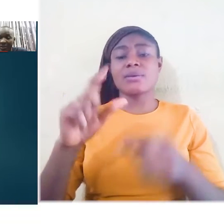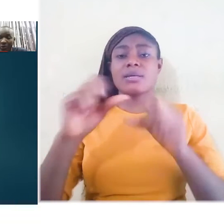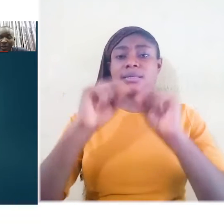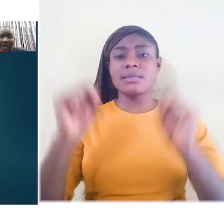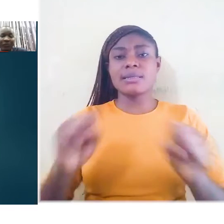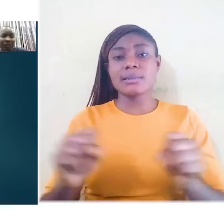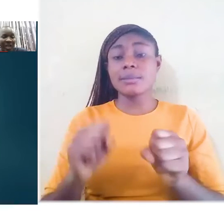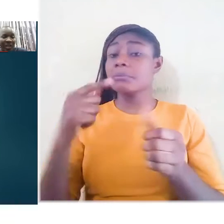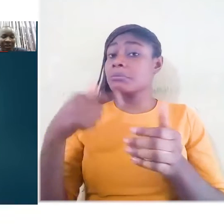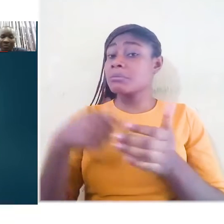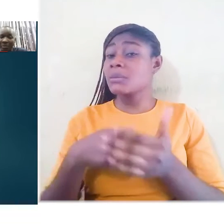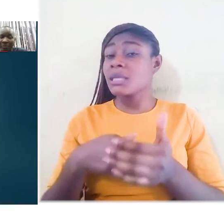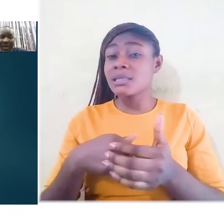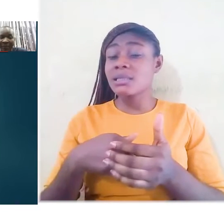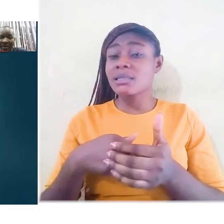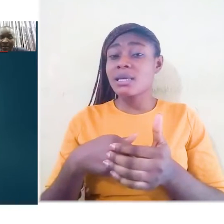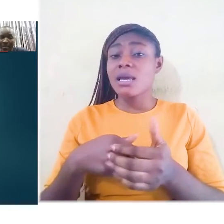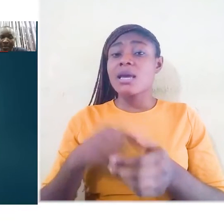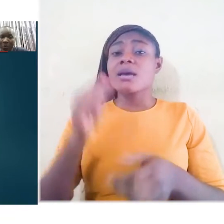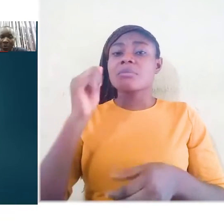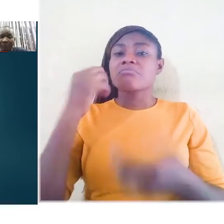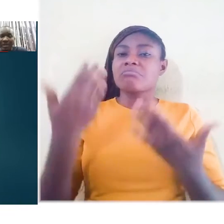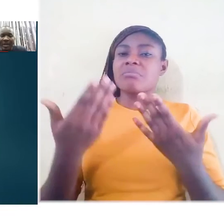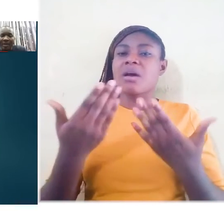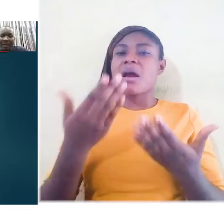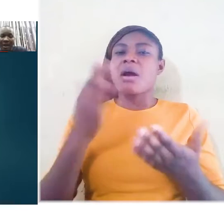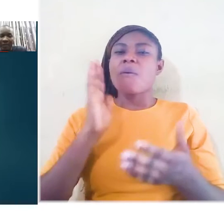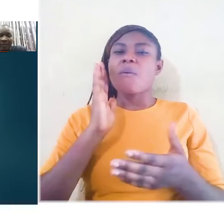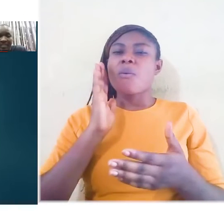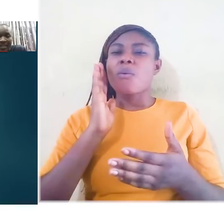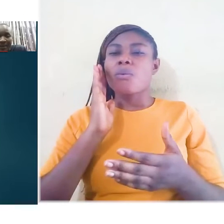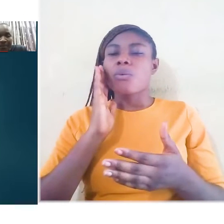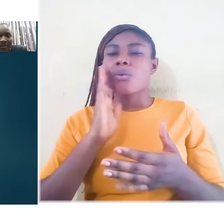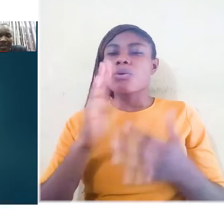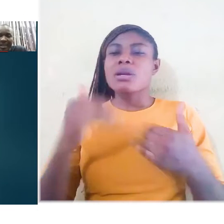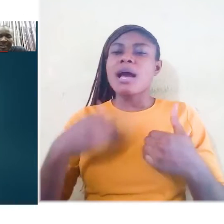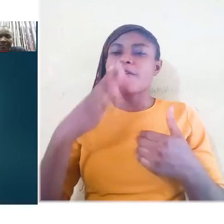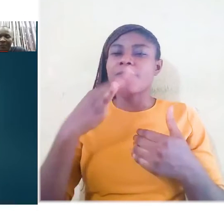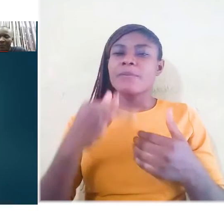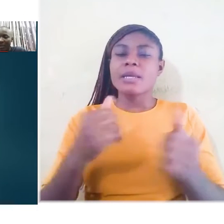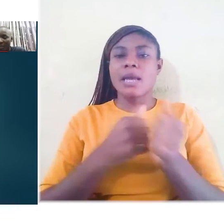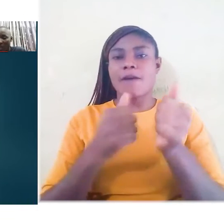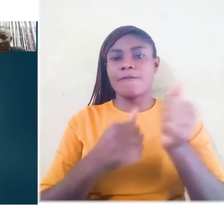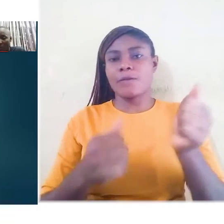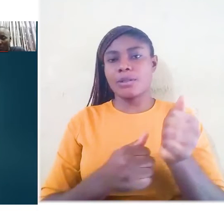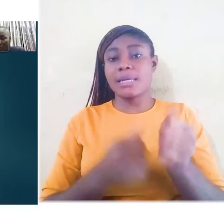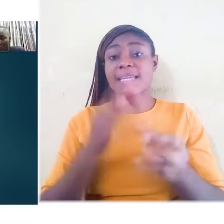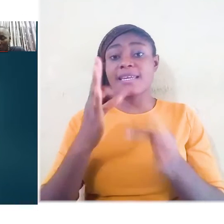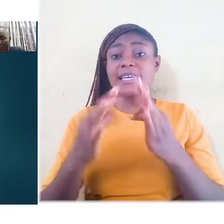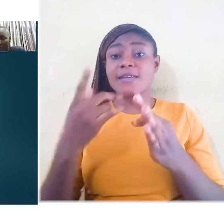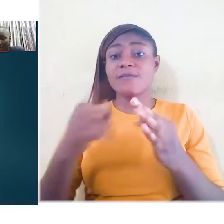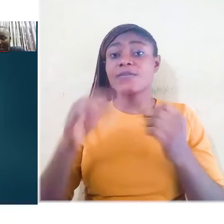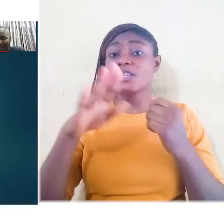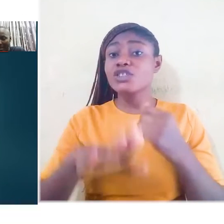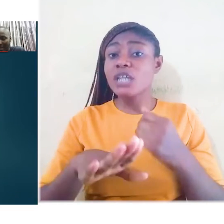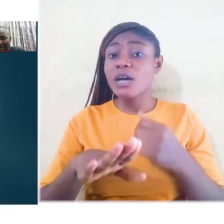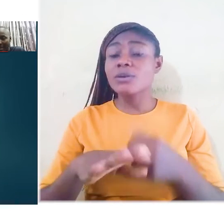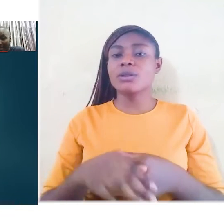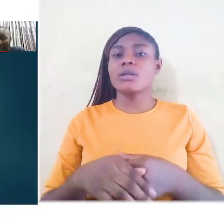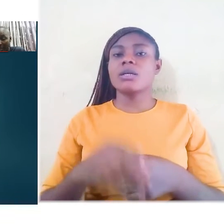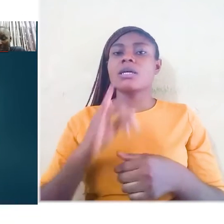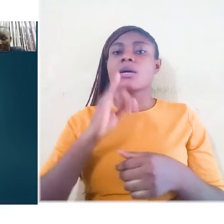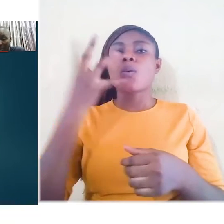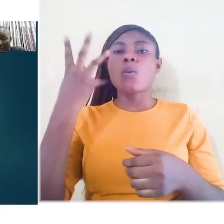this scenario would have been averted if the child was being taught in